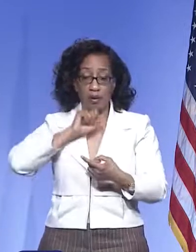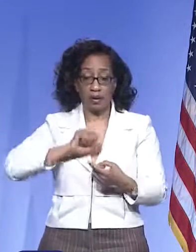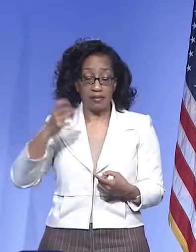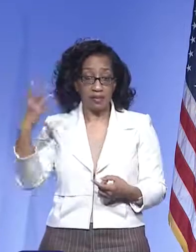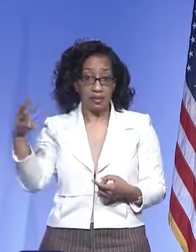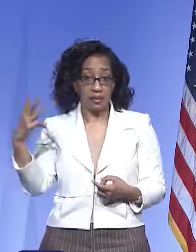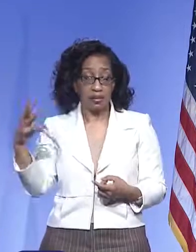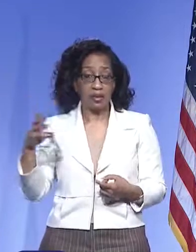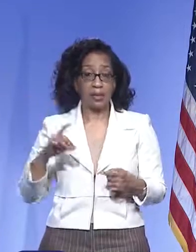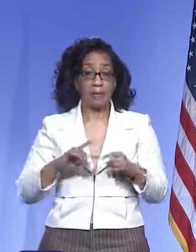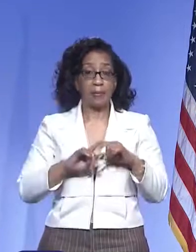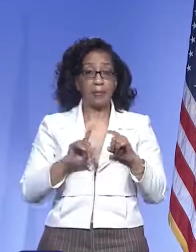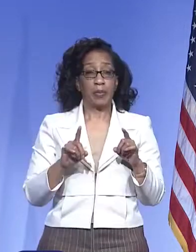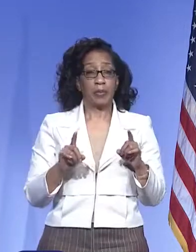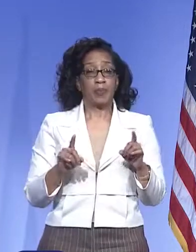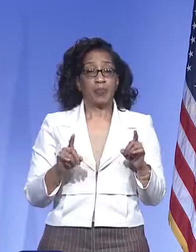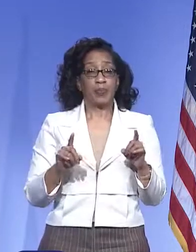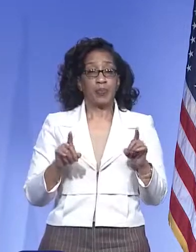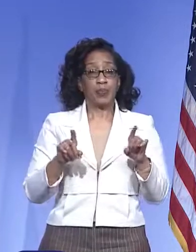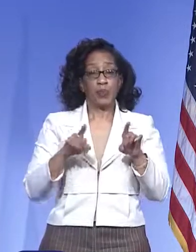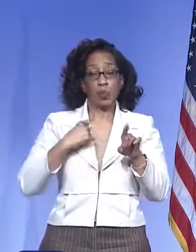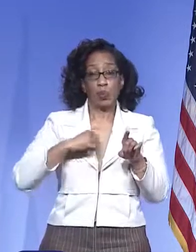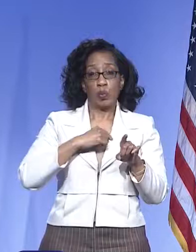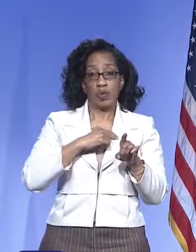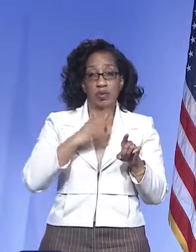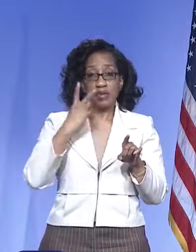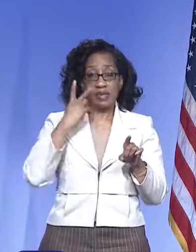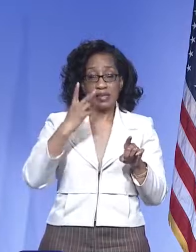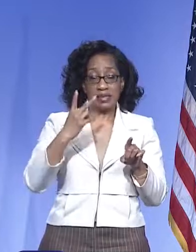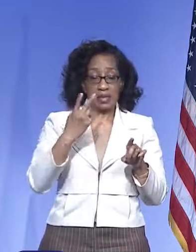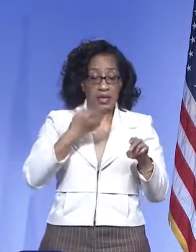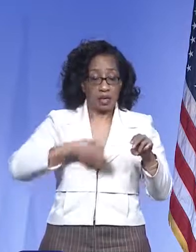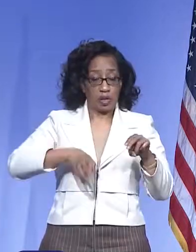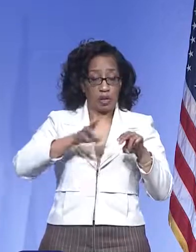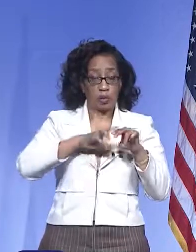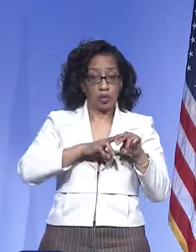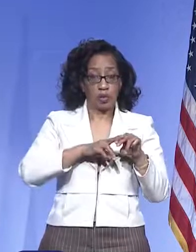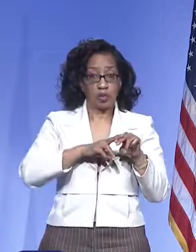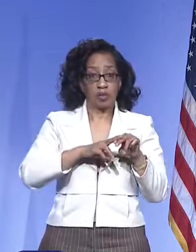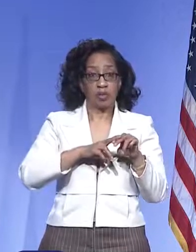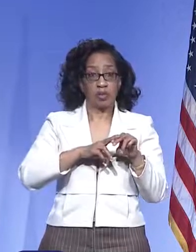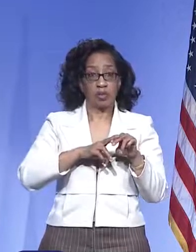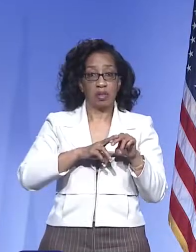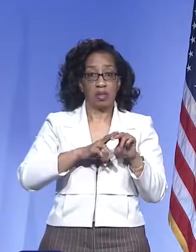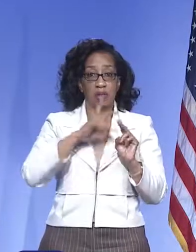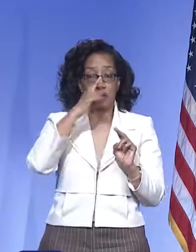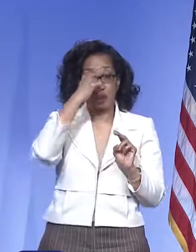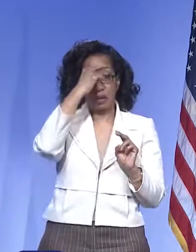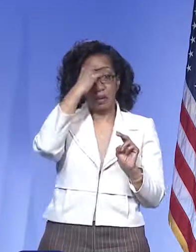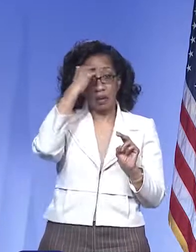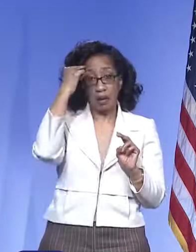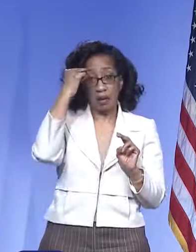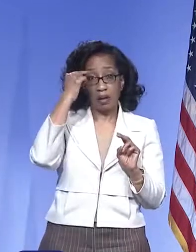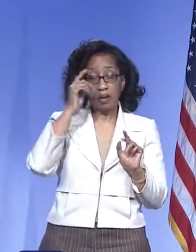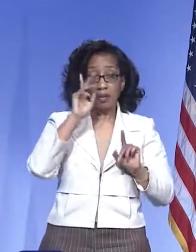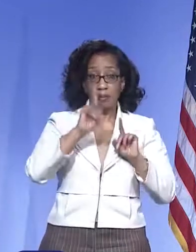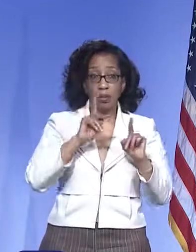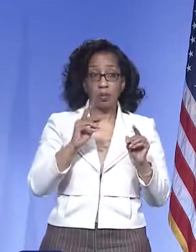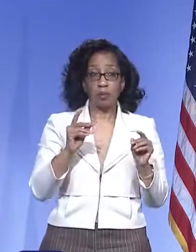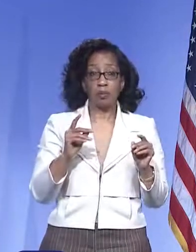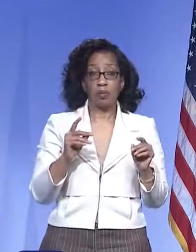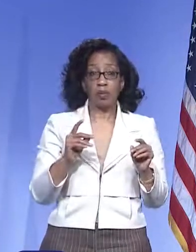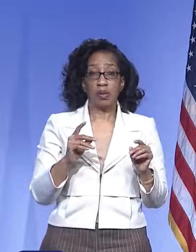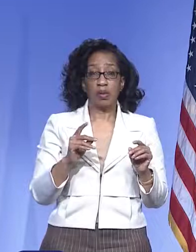of the demographics, we continue to see an increasing proportion of our Black residents getting vaccinated. We're